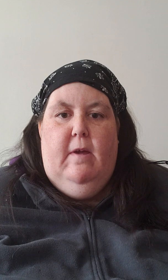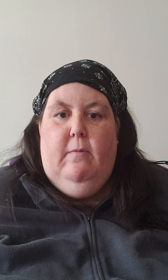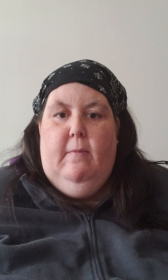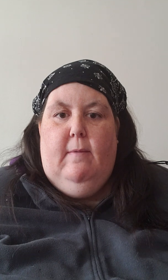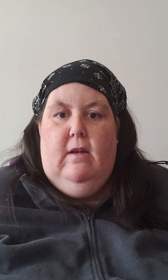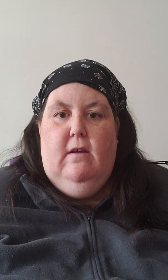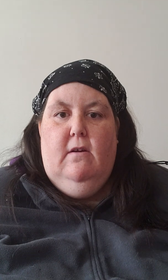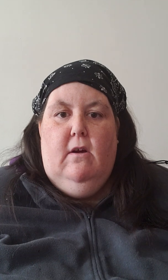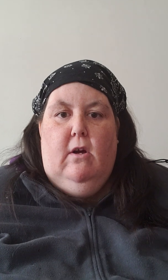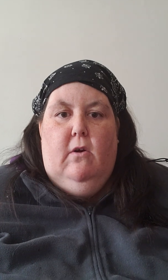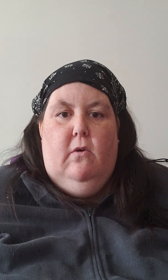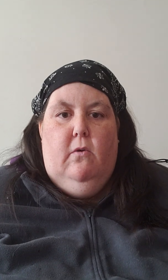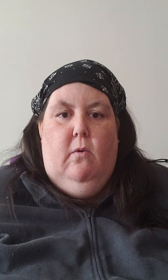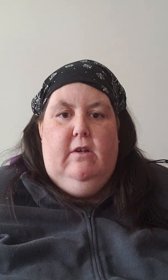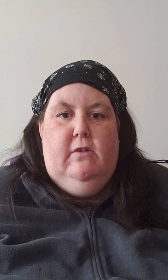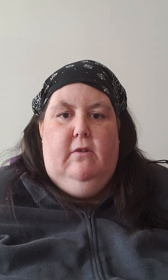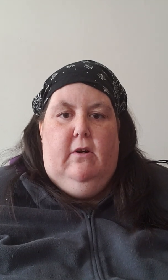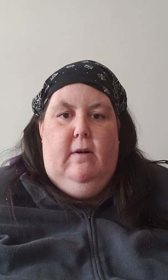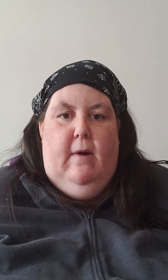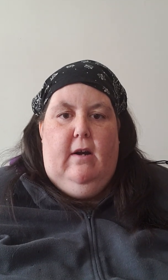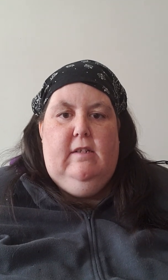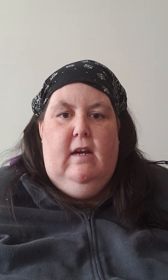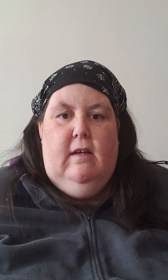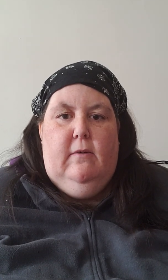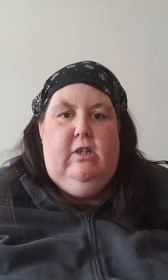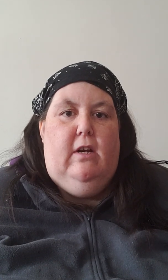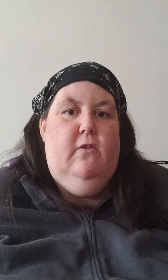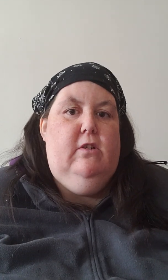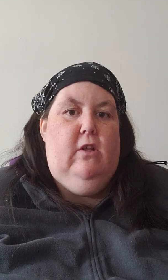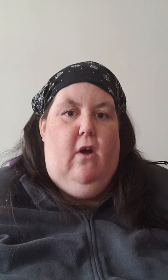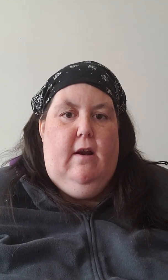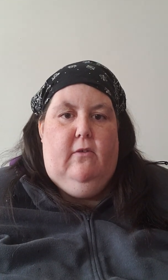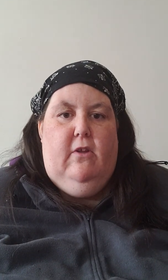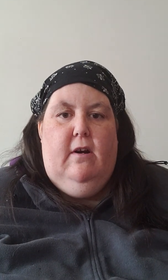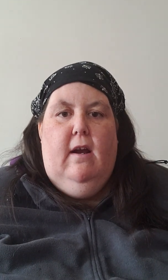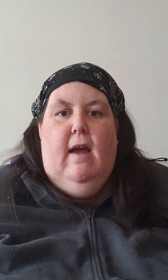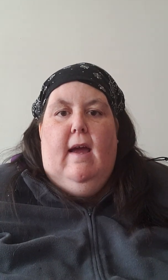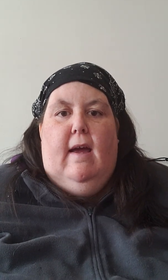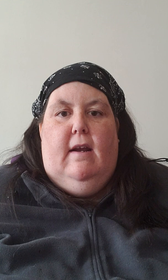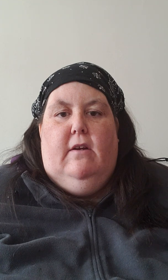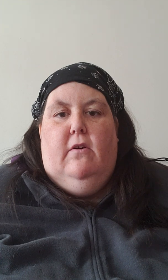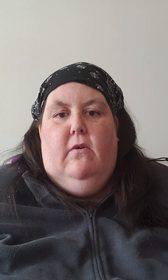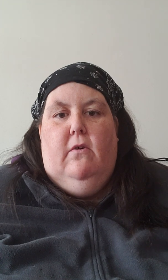people maybe who want to learn American Sign Language. I know there's a lot out there, and I know